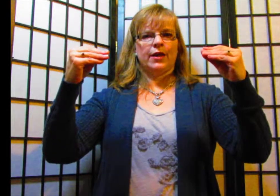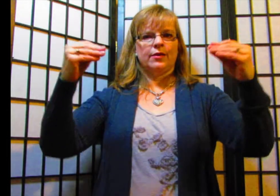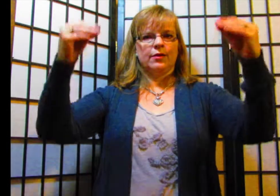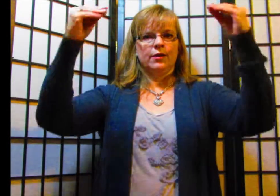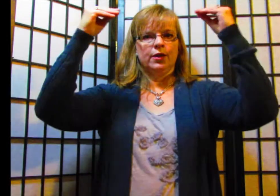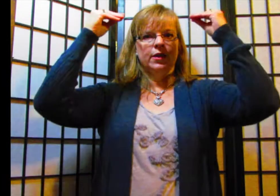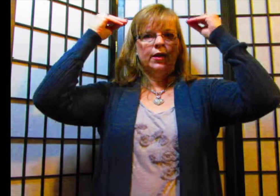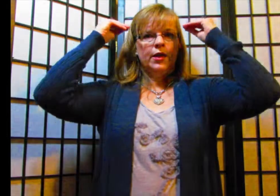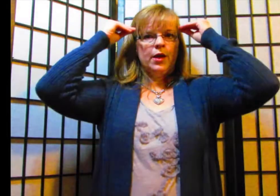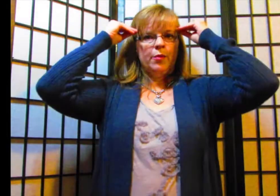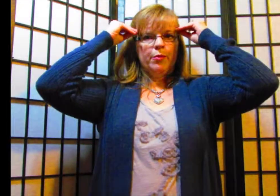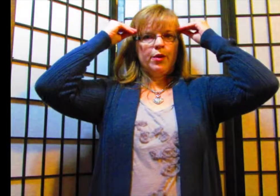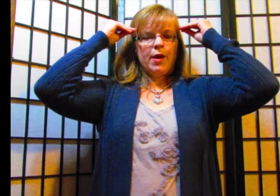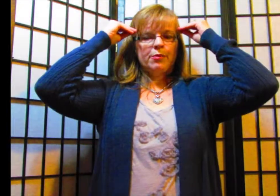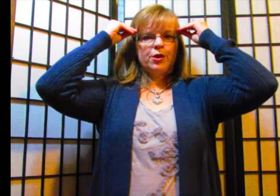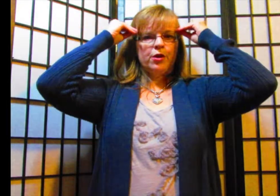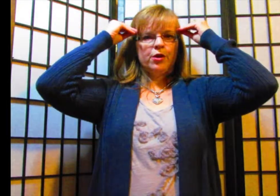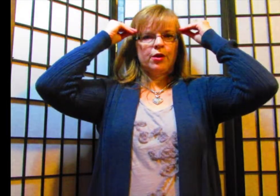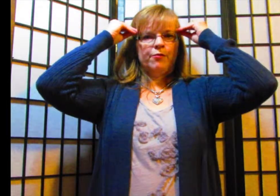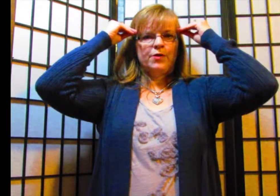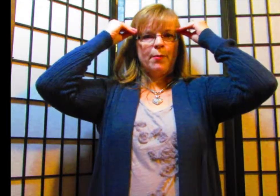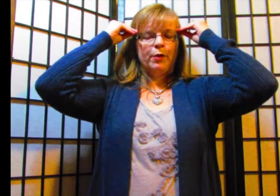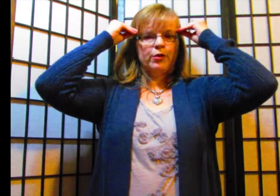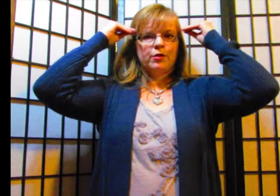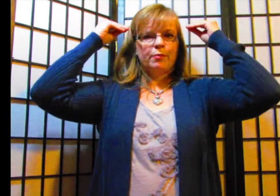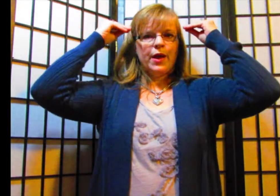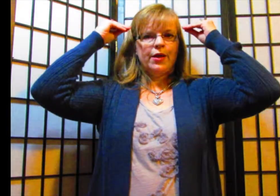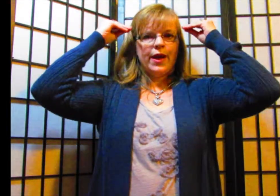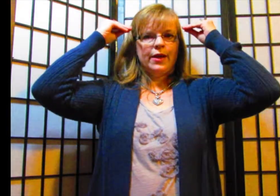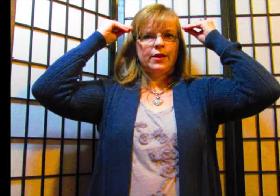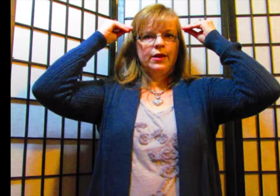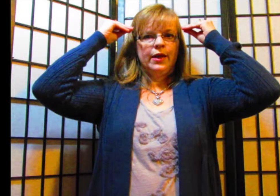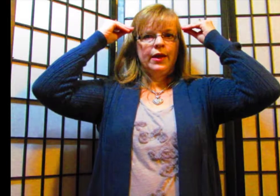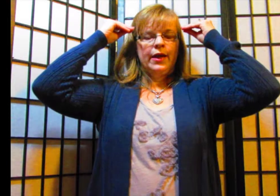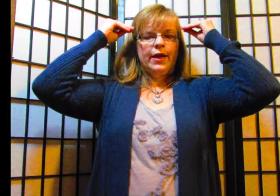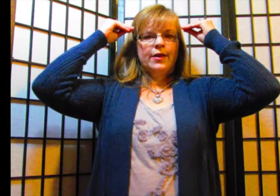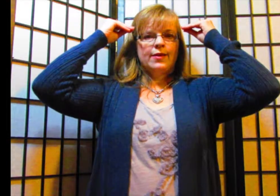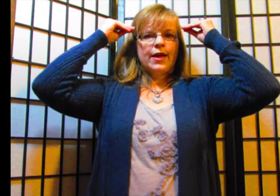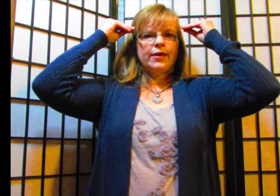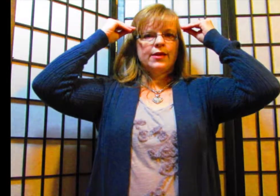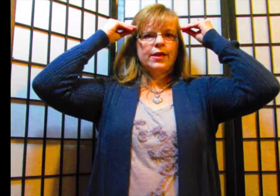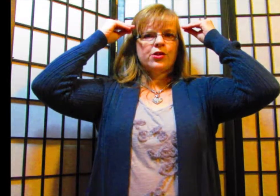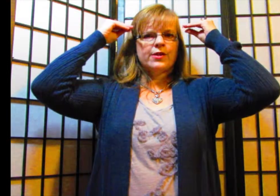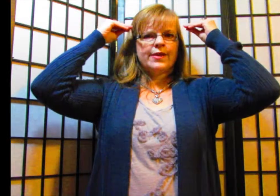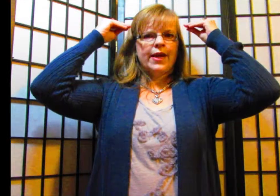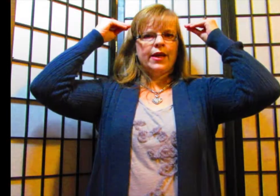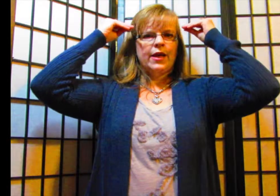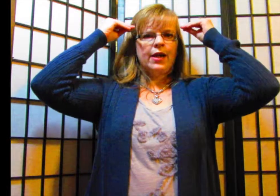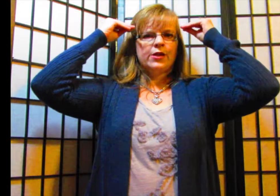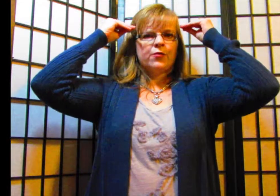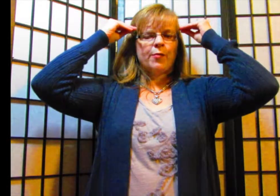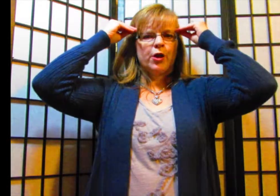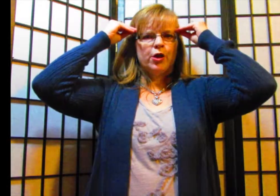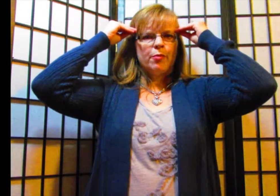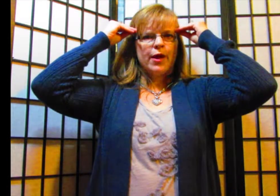sideways. Put them up to your temples by your head. It's like the teacher is taking knowledge from her